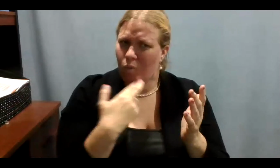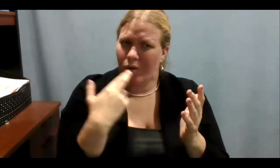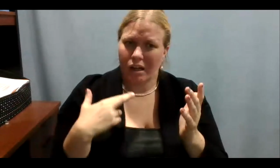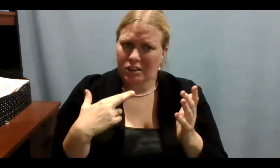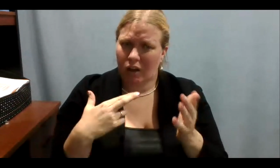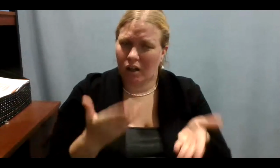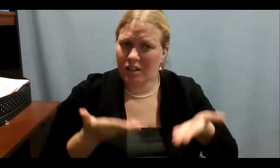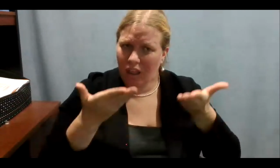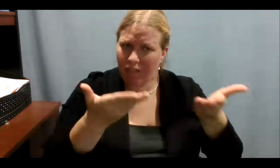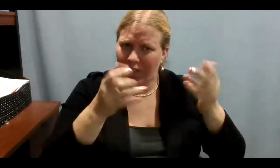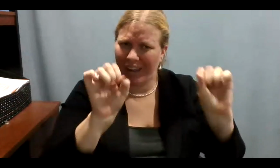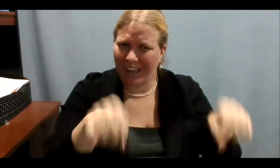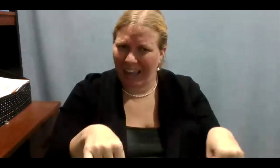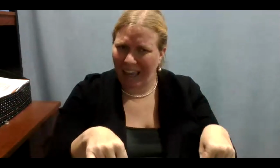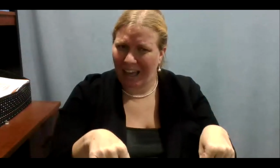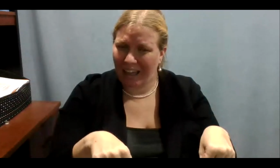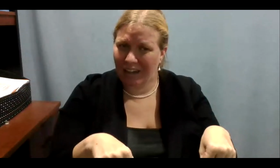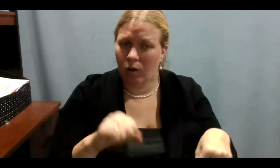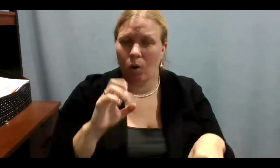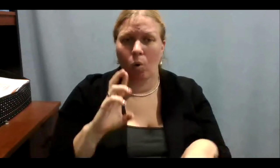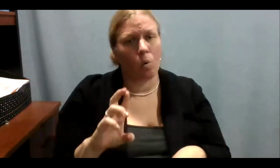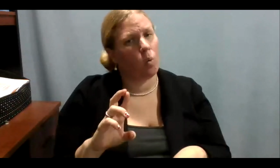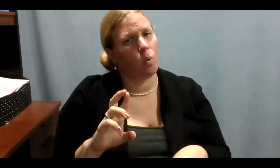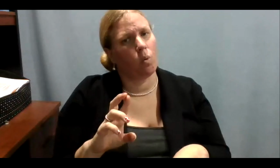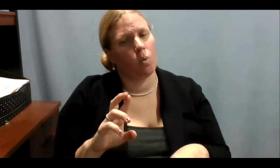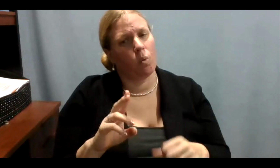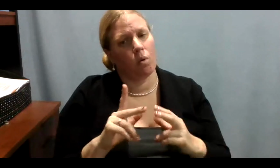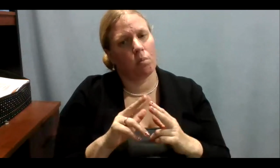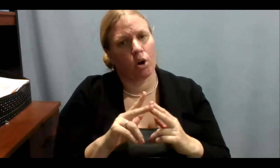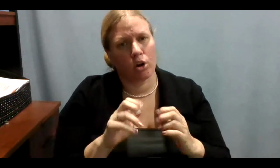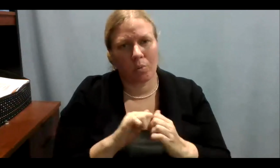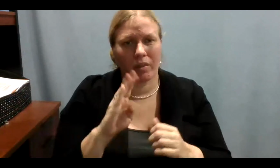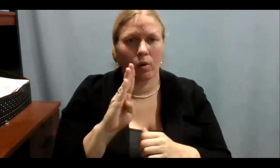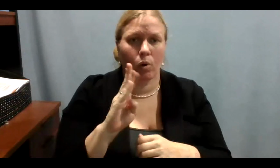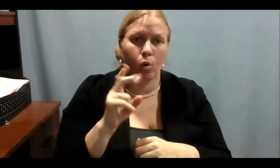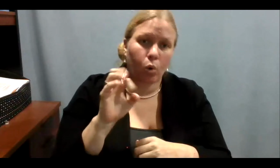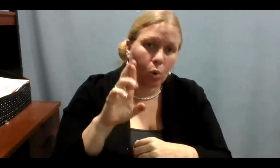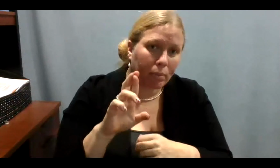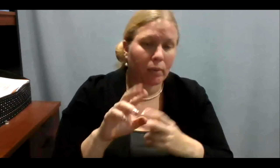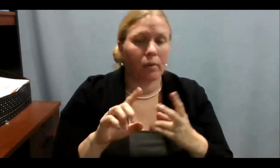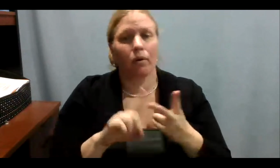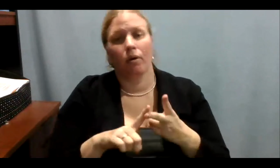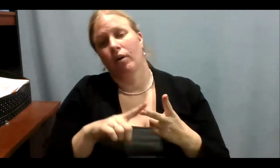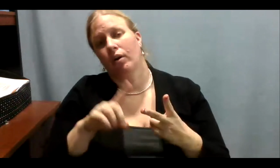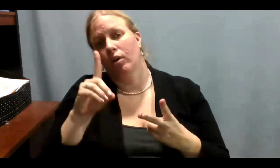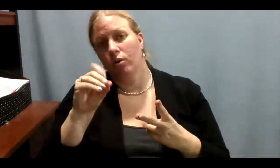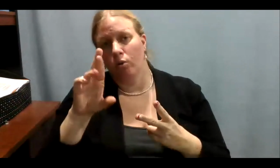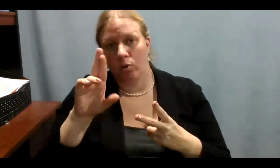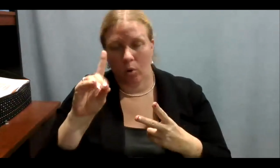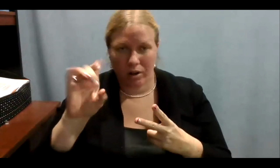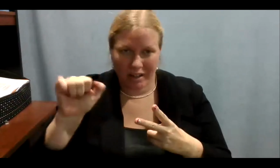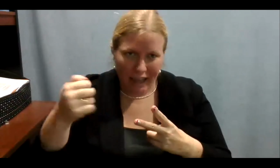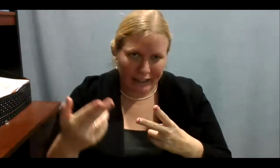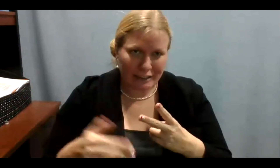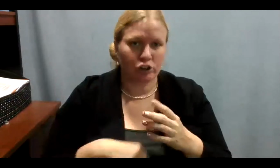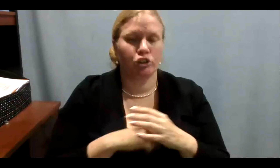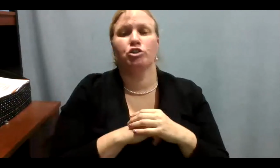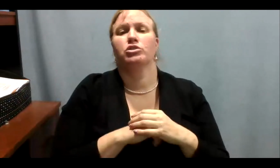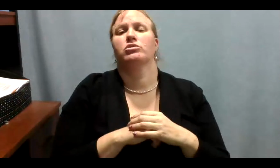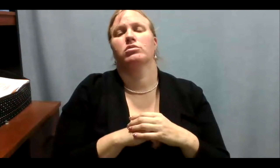delivery or are you guys partnering with like, you know, an Uber Eats or a DoorDash or something of that sort? Or is it just sort of